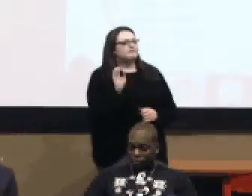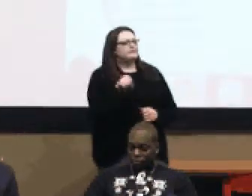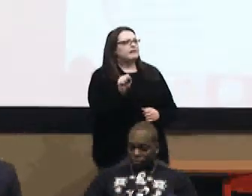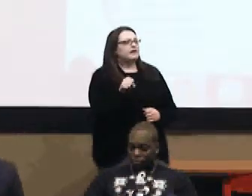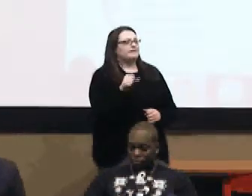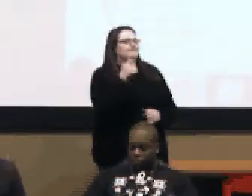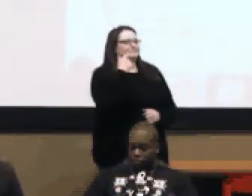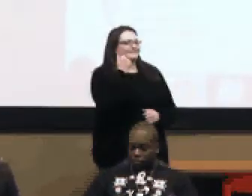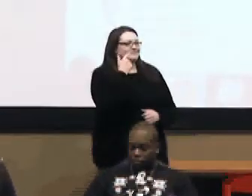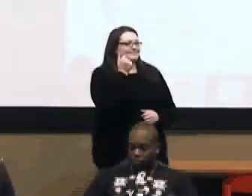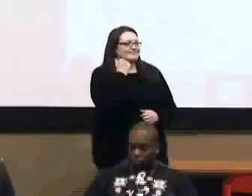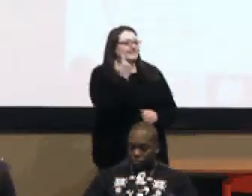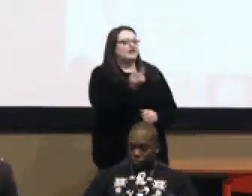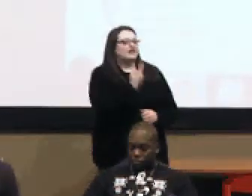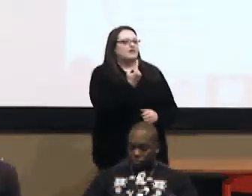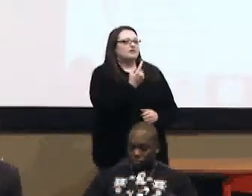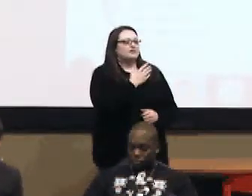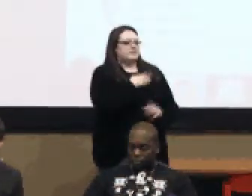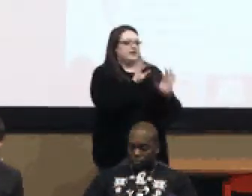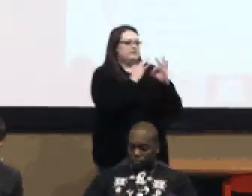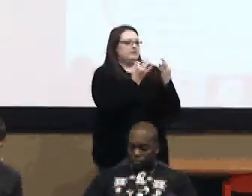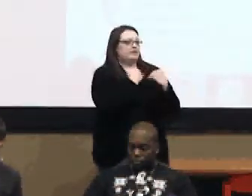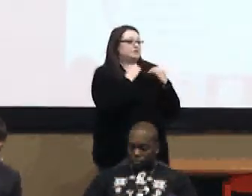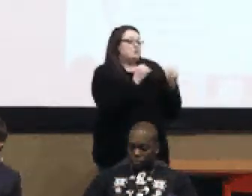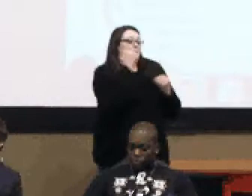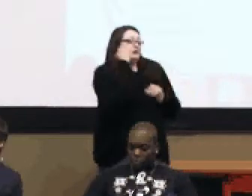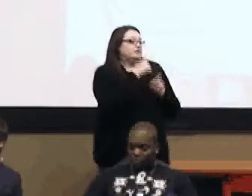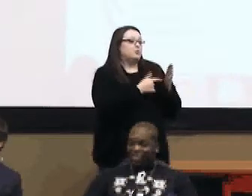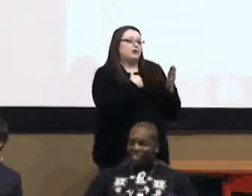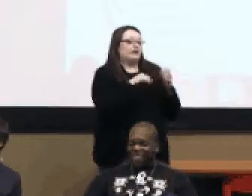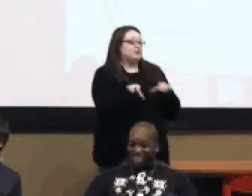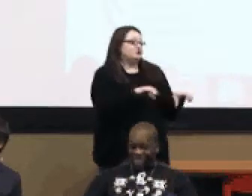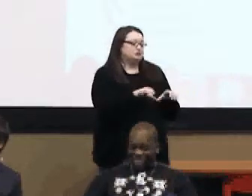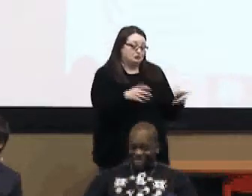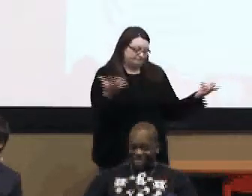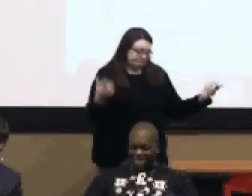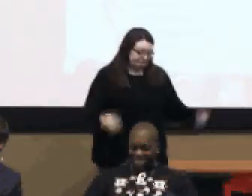Yeah, my family has no idea what I do, so